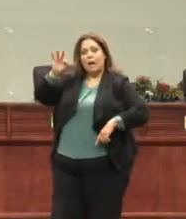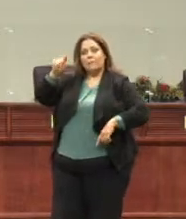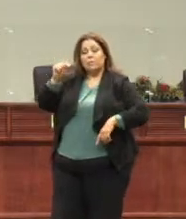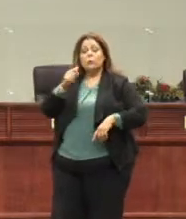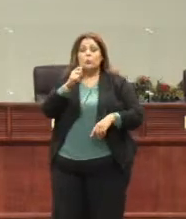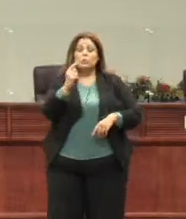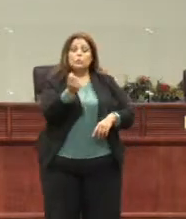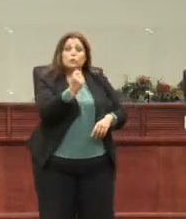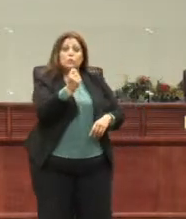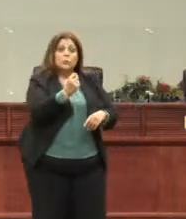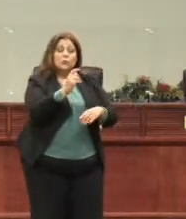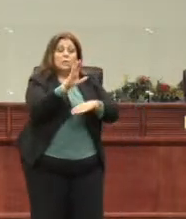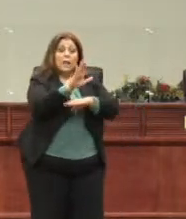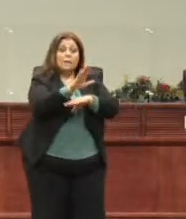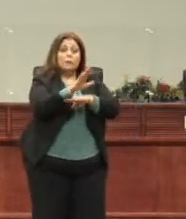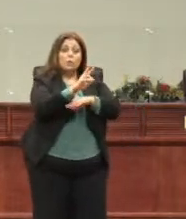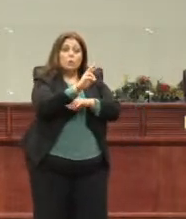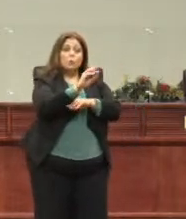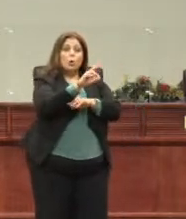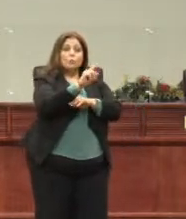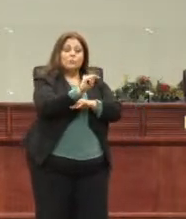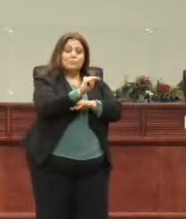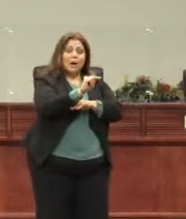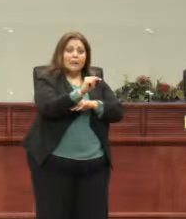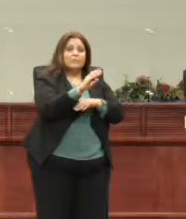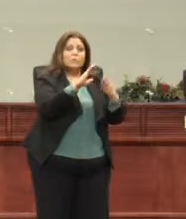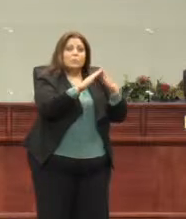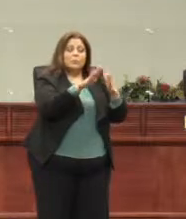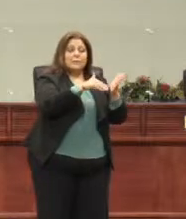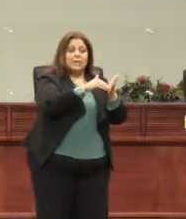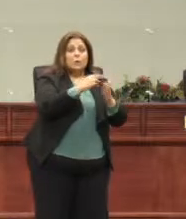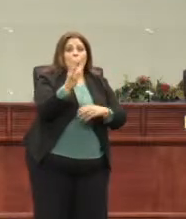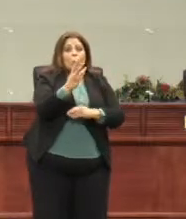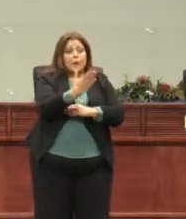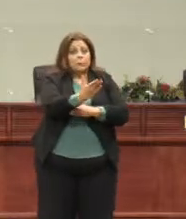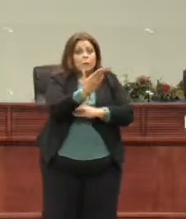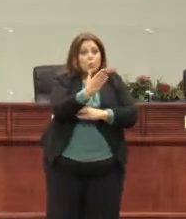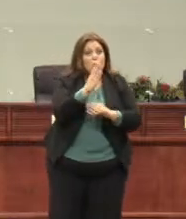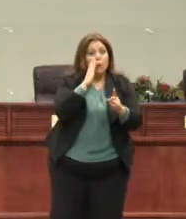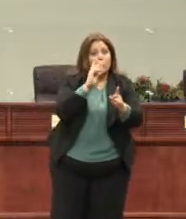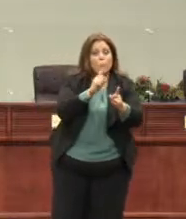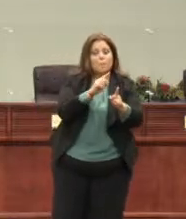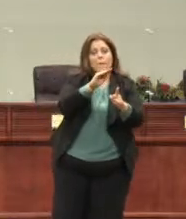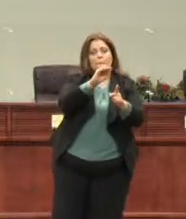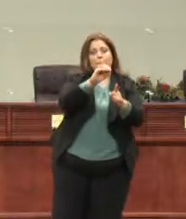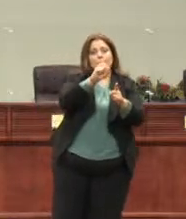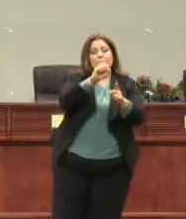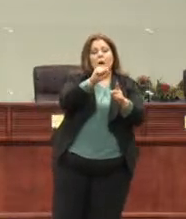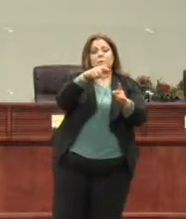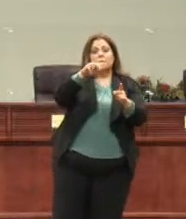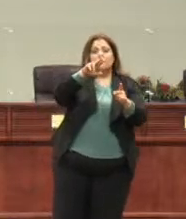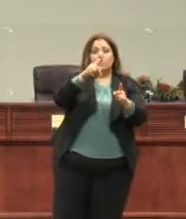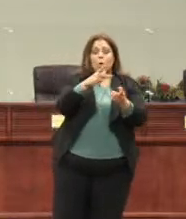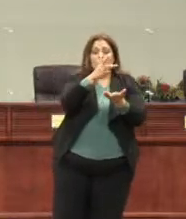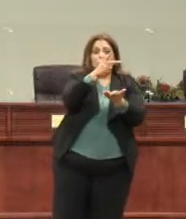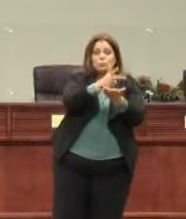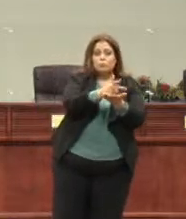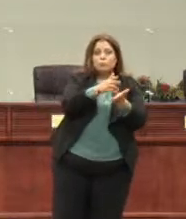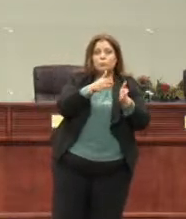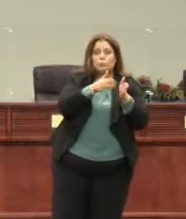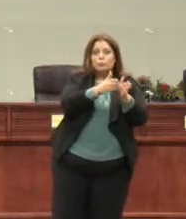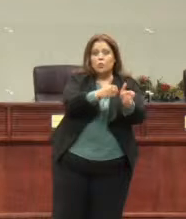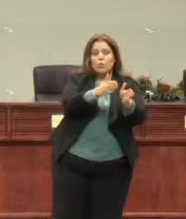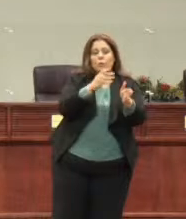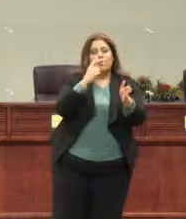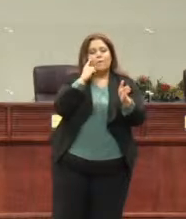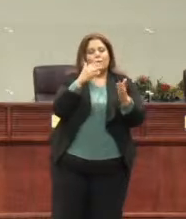at the Rosemont Community Center. On Wednesday morning, the trailer will be on Moss Park Road at the new Bomberos